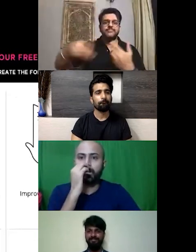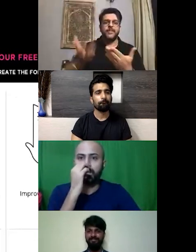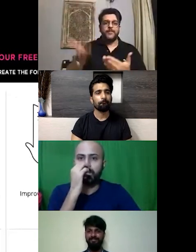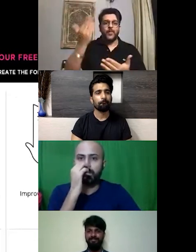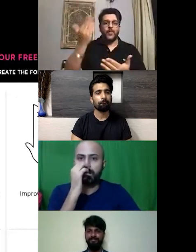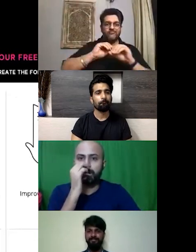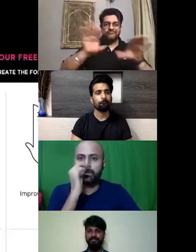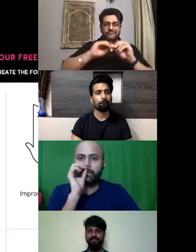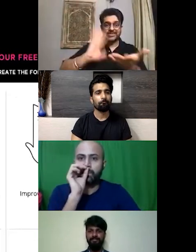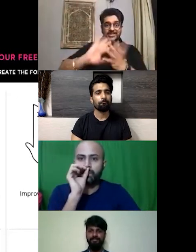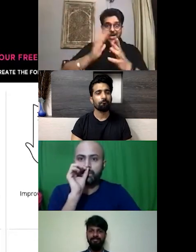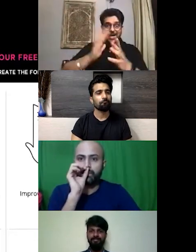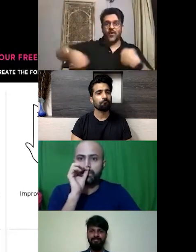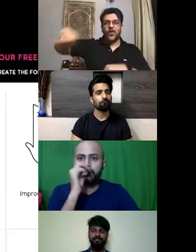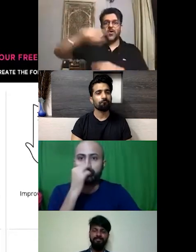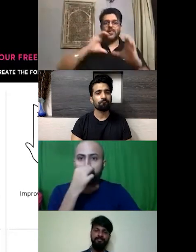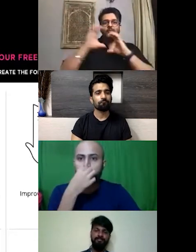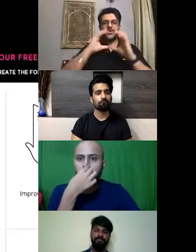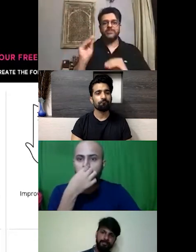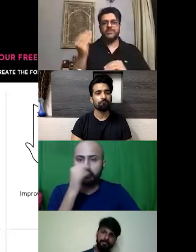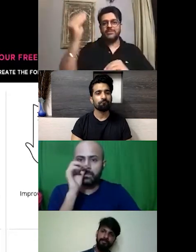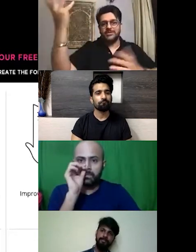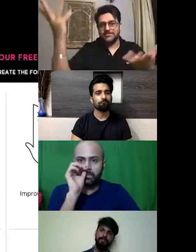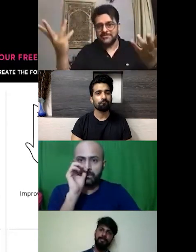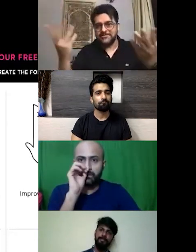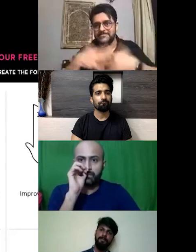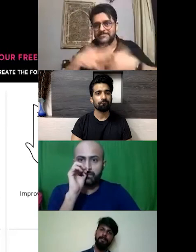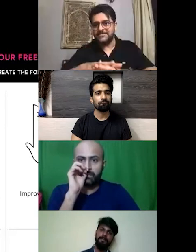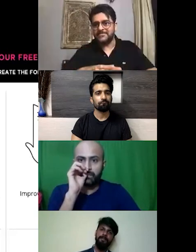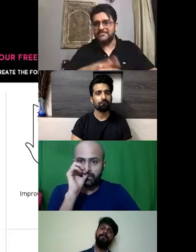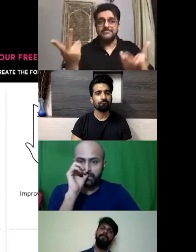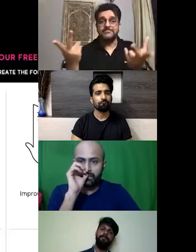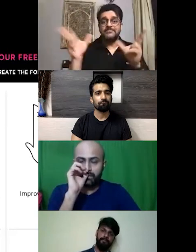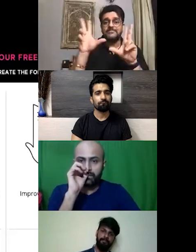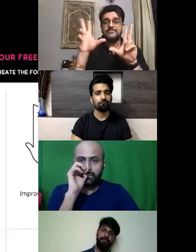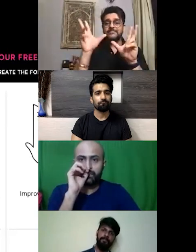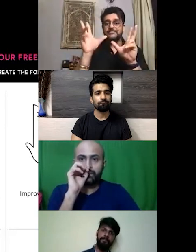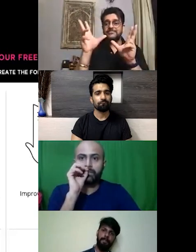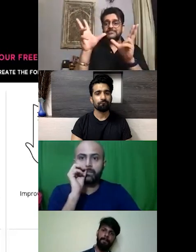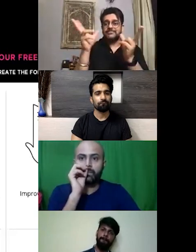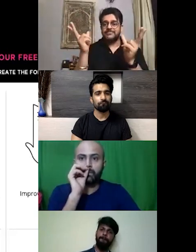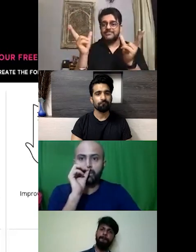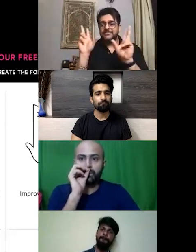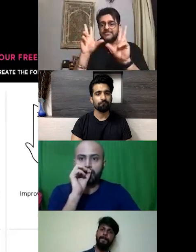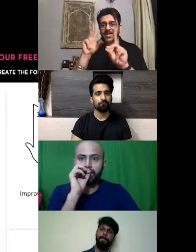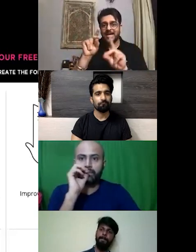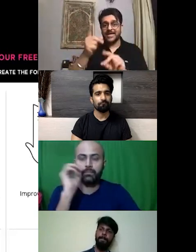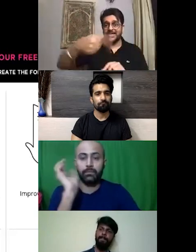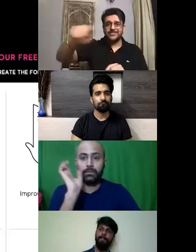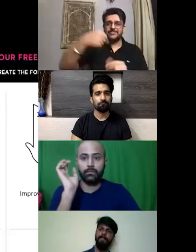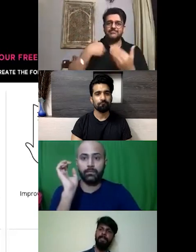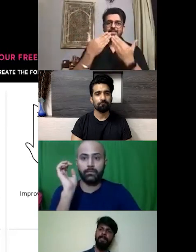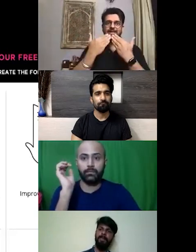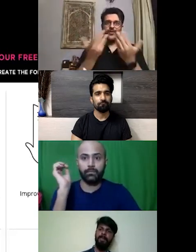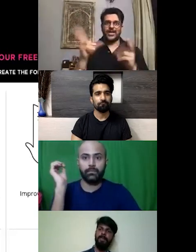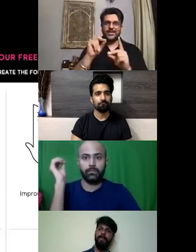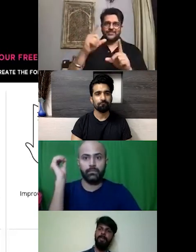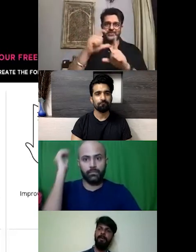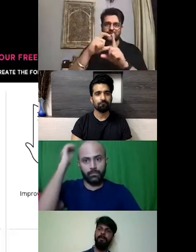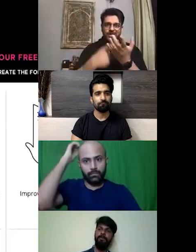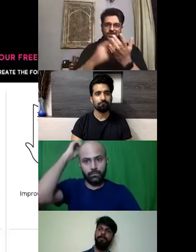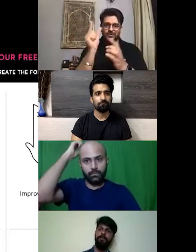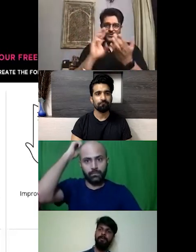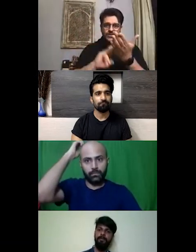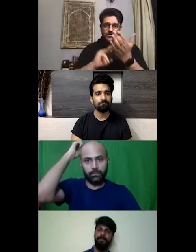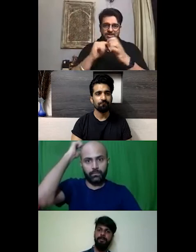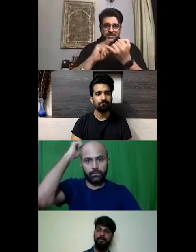parents ISL, so that we can have more sign language in our community and we can communicate better. All right. Again, I